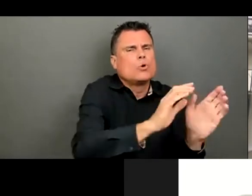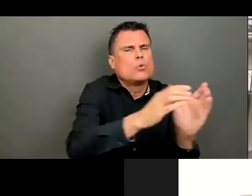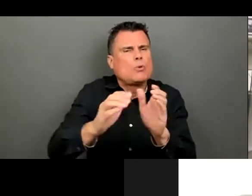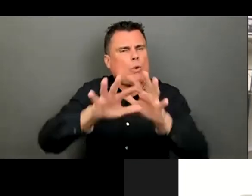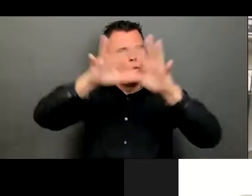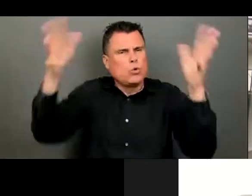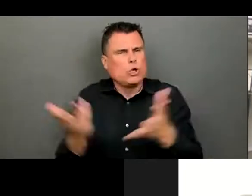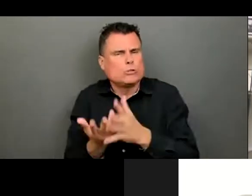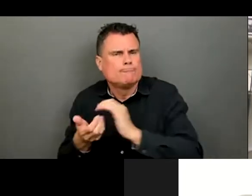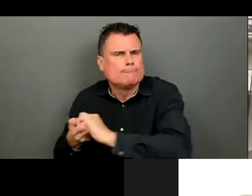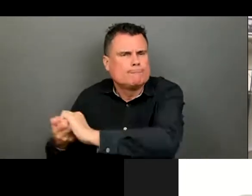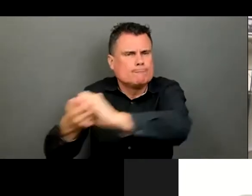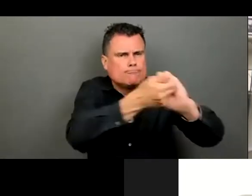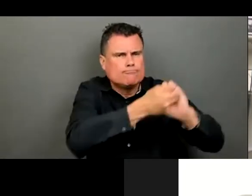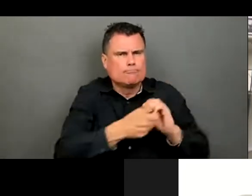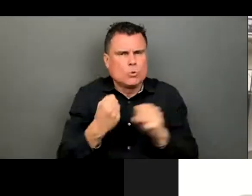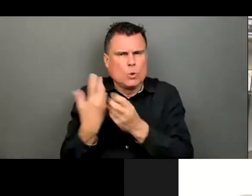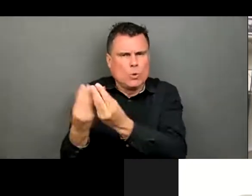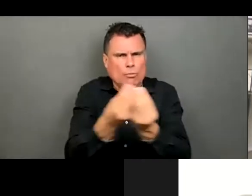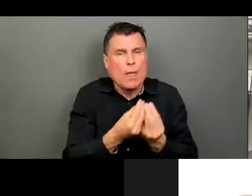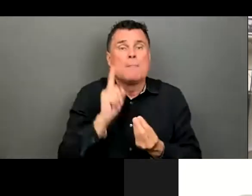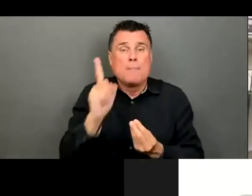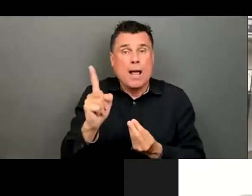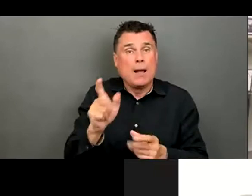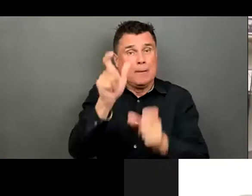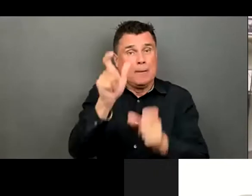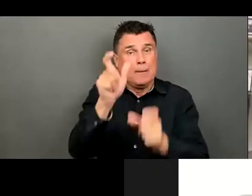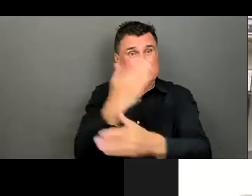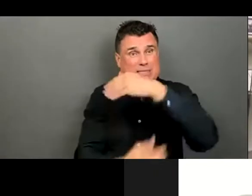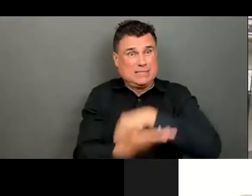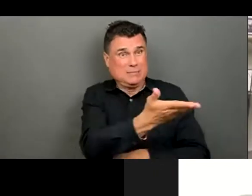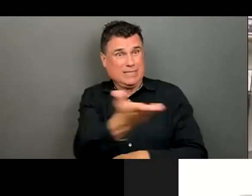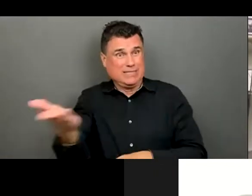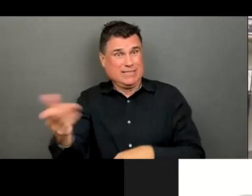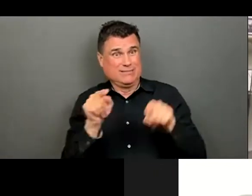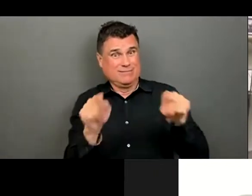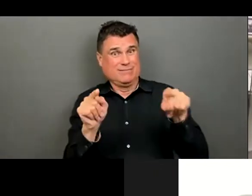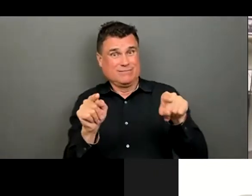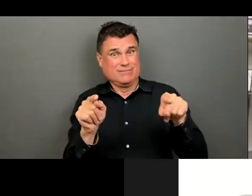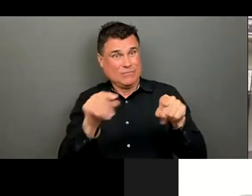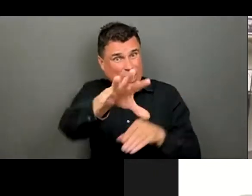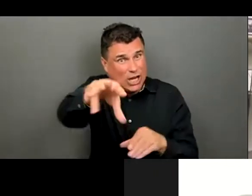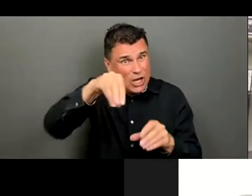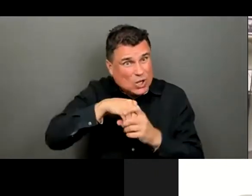the participation of persons with disability is not really augmented.